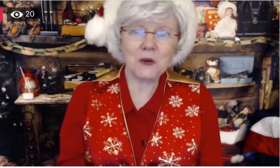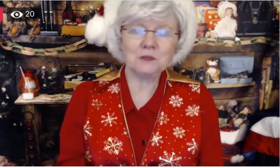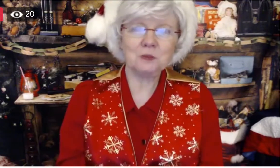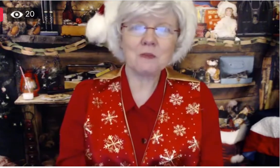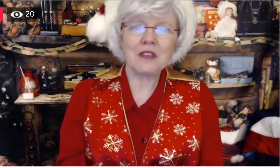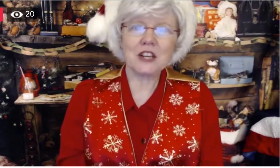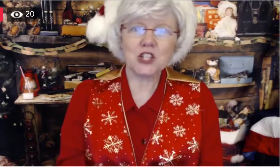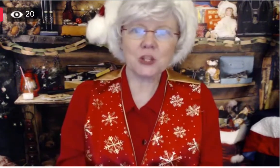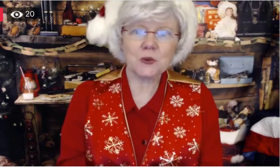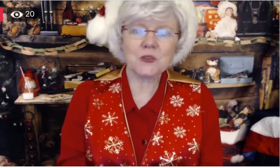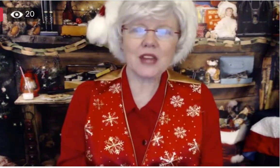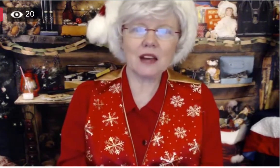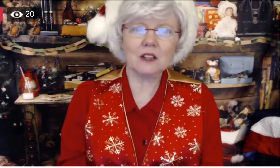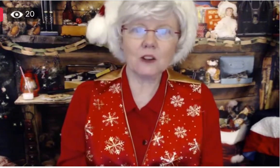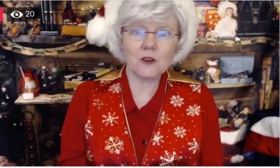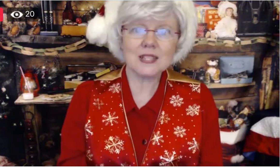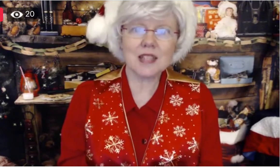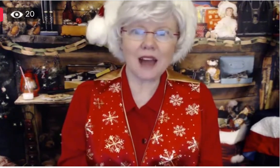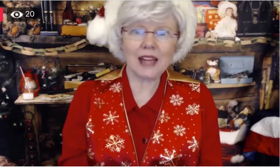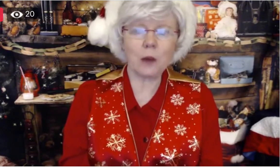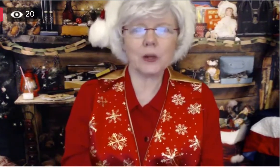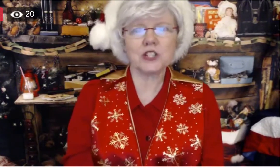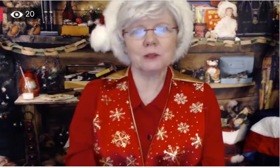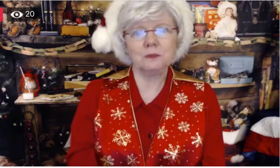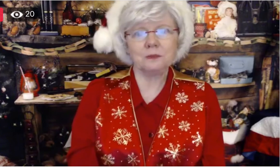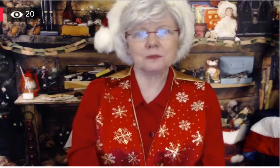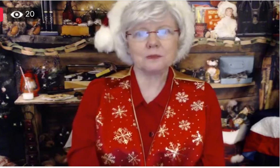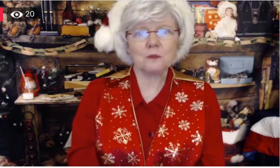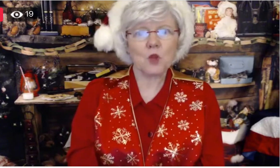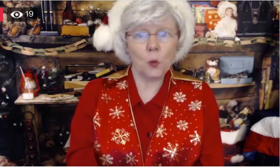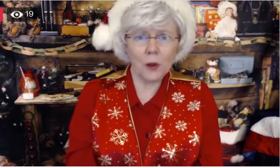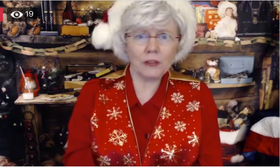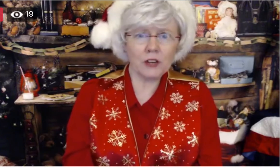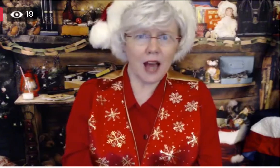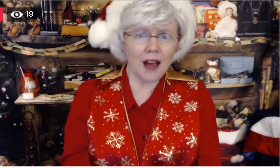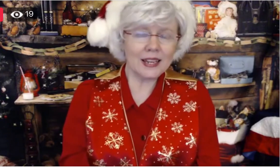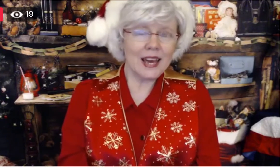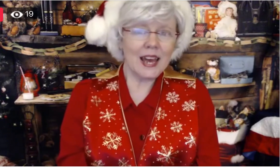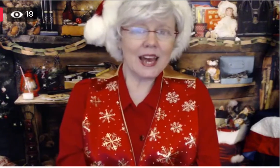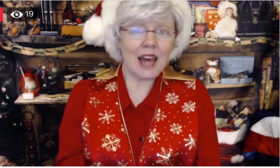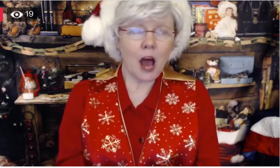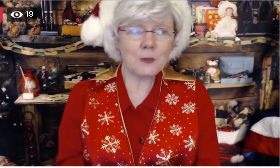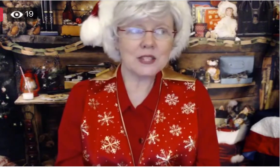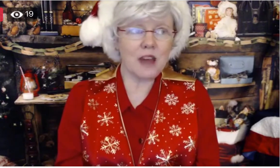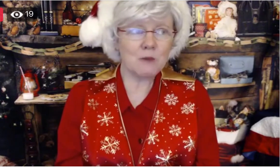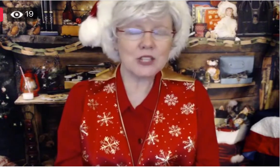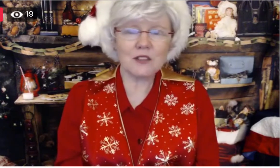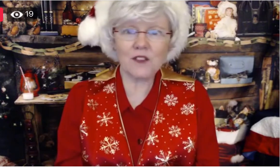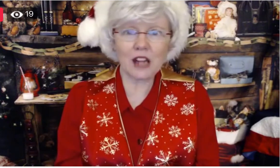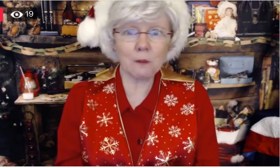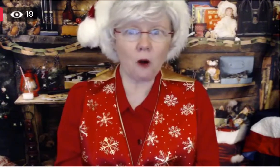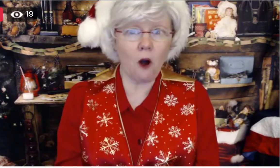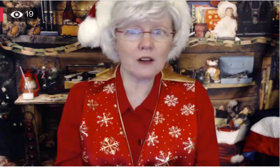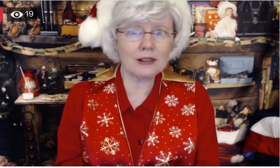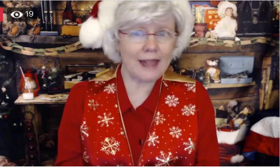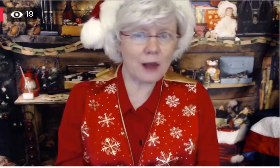shown that children that learn sign language when they're young, it helps them to develop all